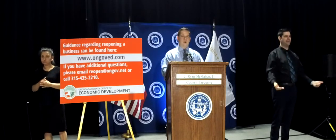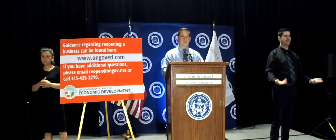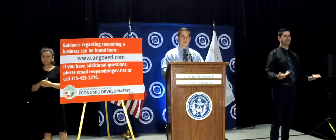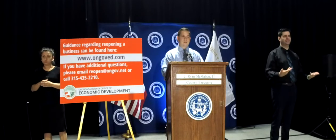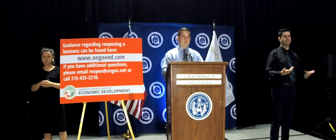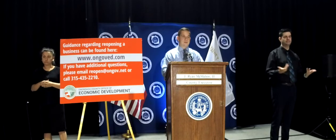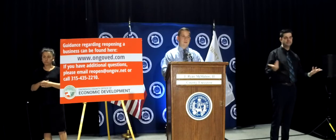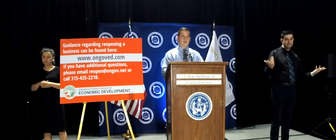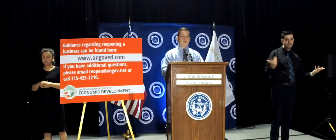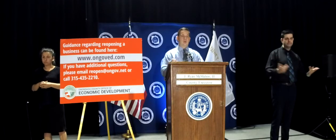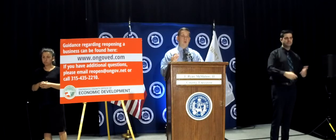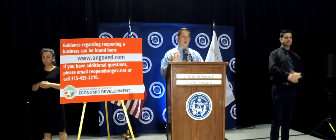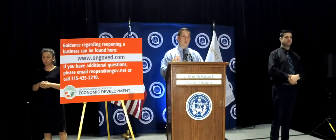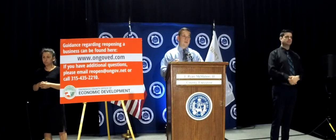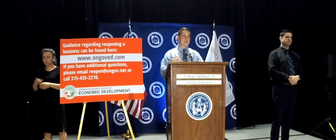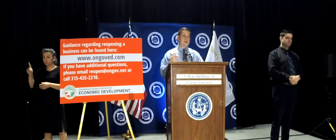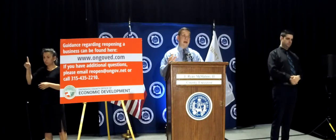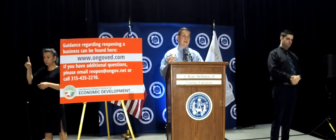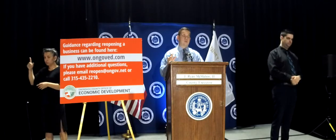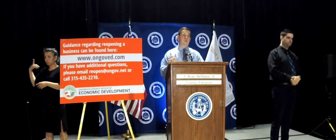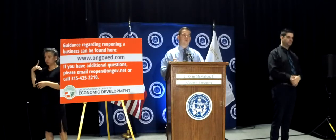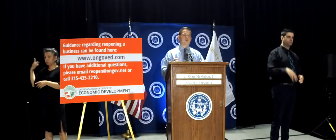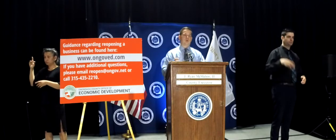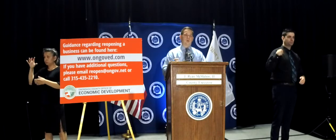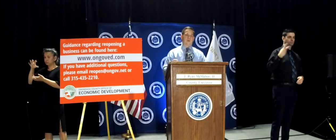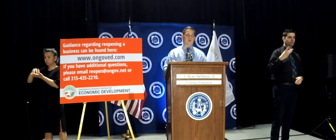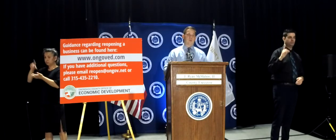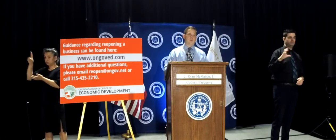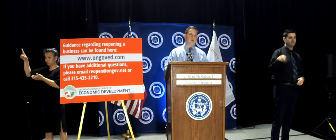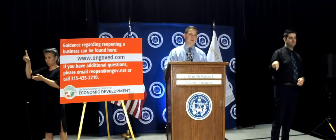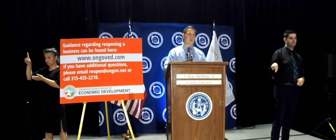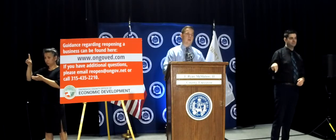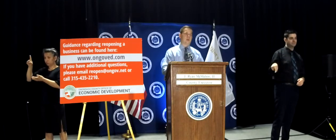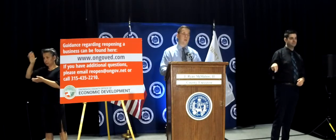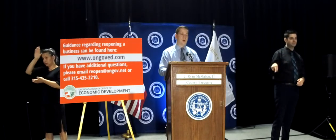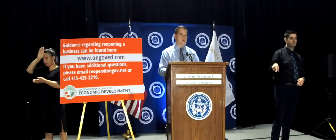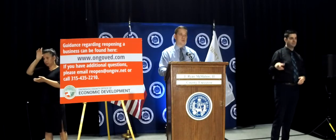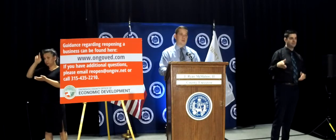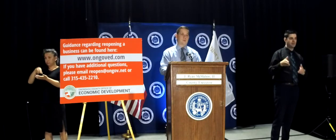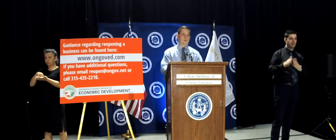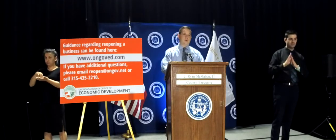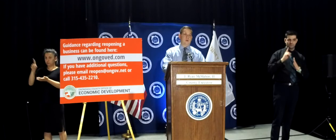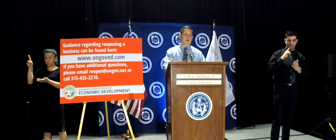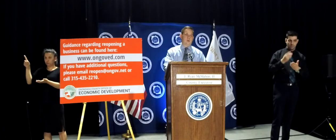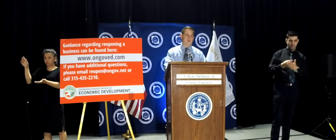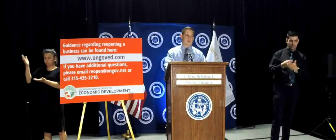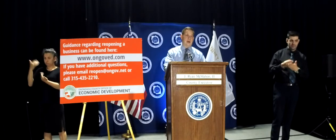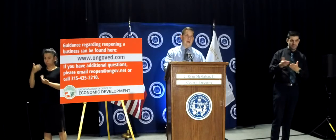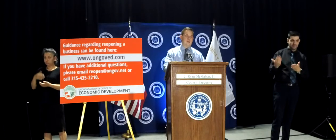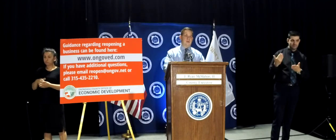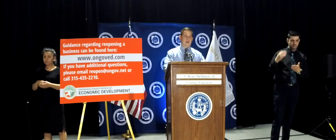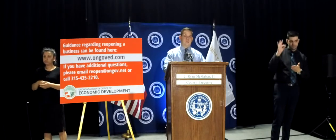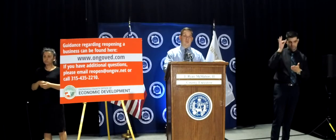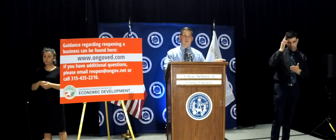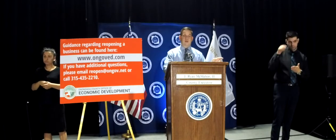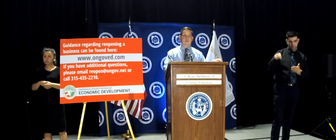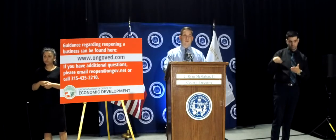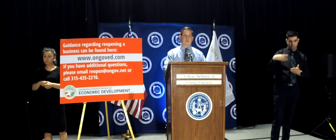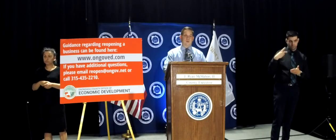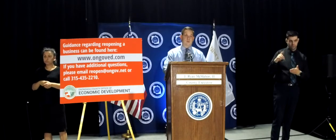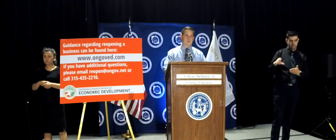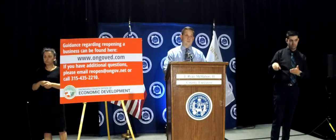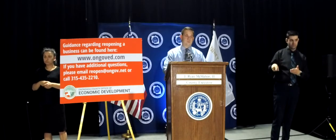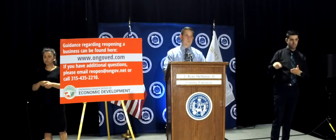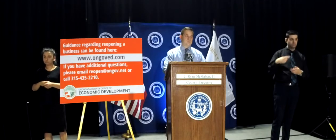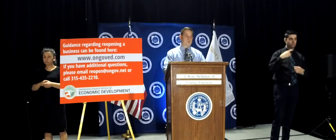Package in Washington, D.C. No reason not to. You told every community in the country that you got to be shut down